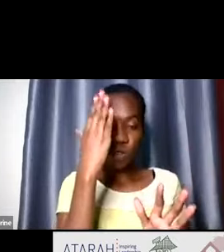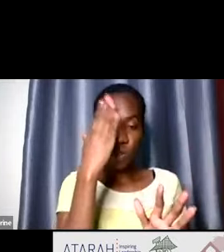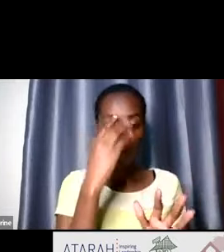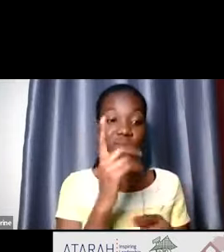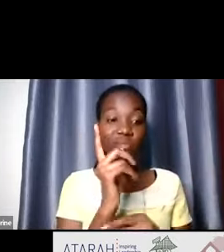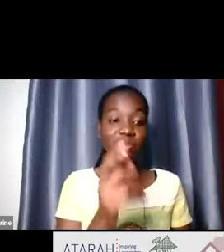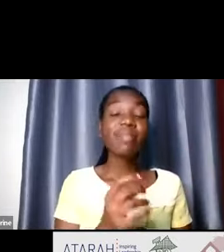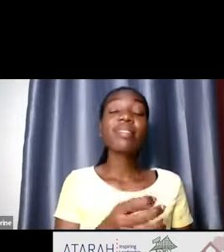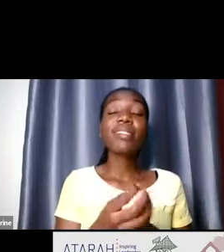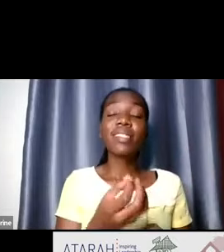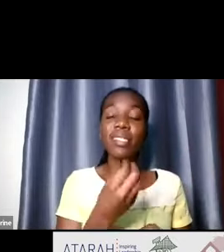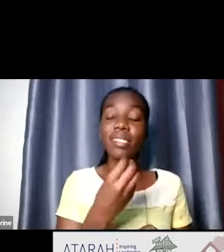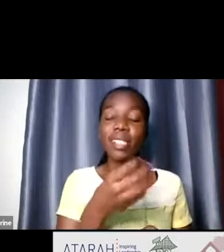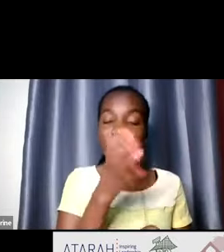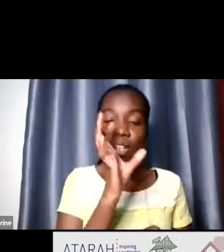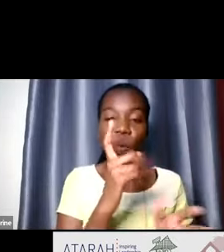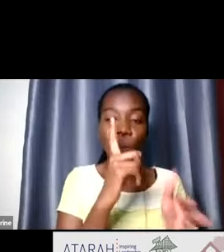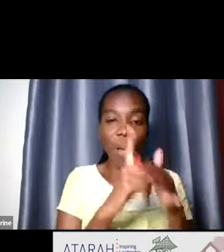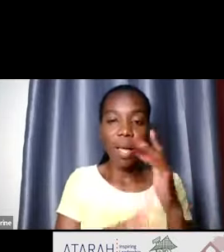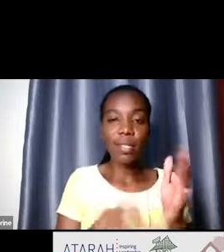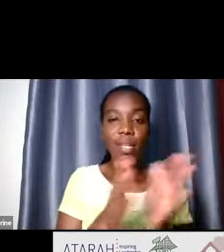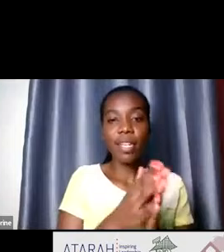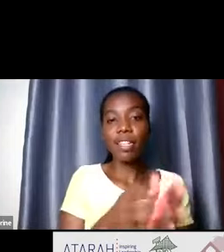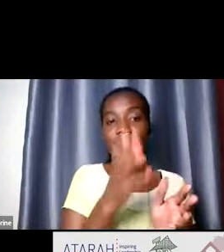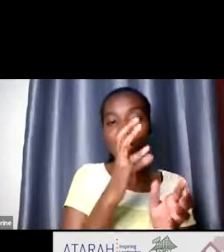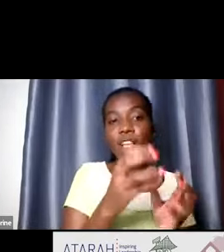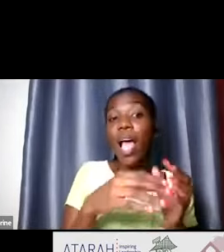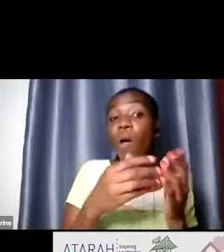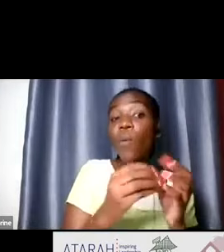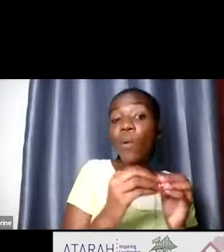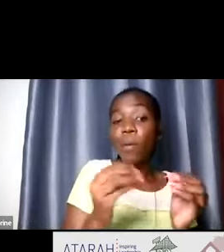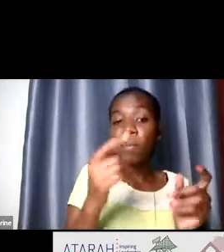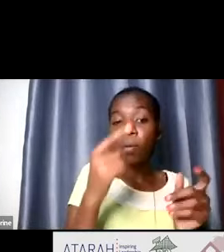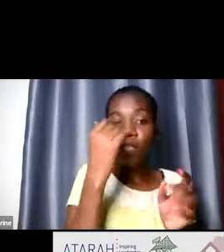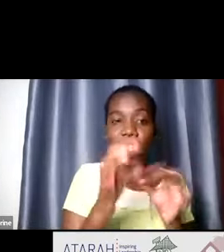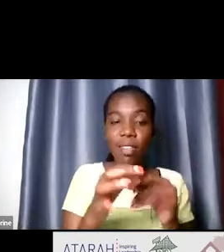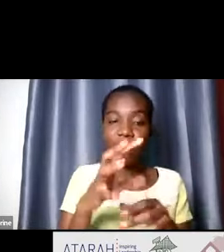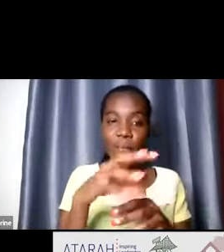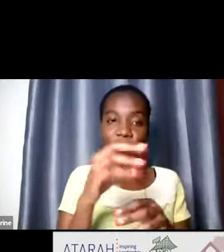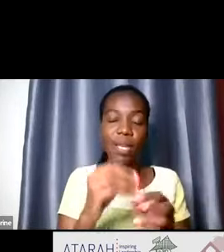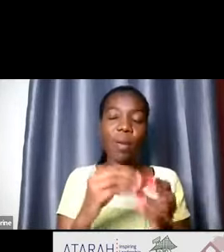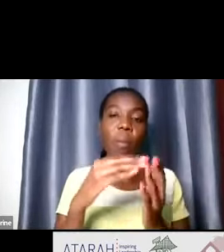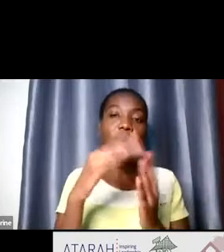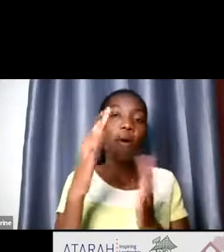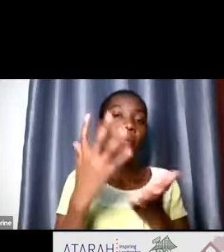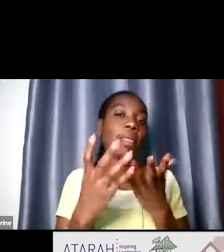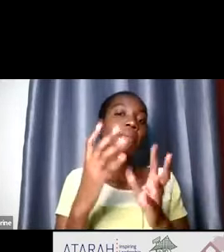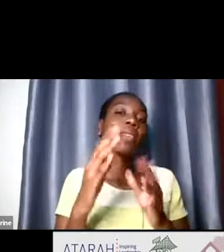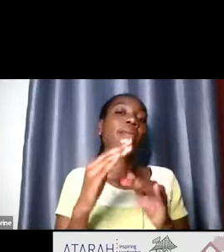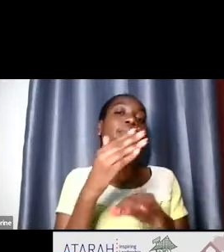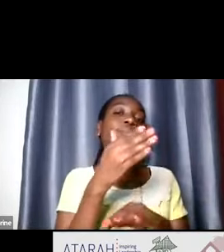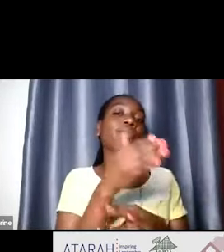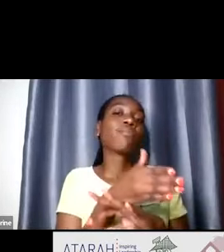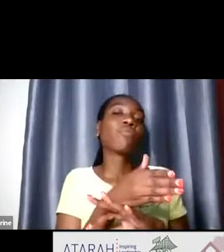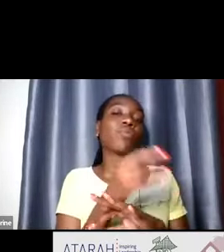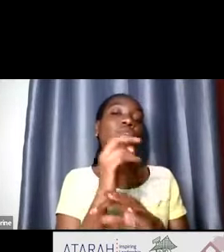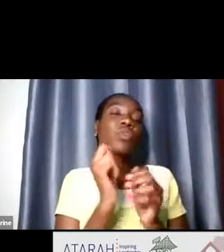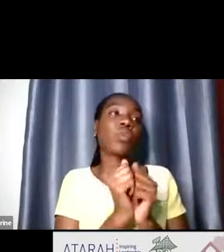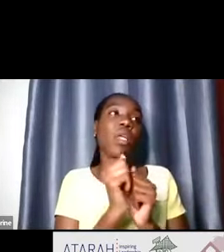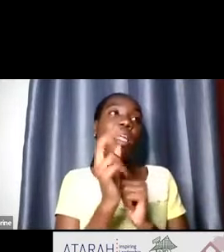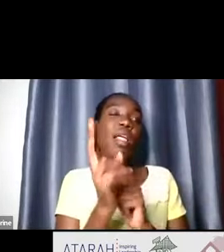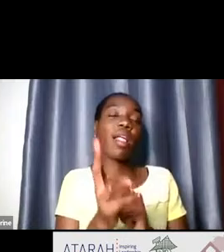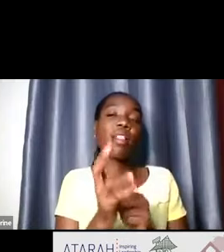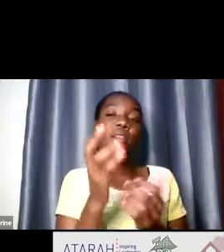you taken, how long have you taken? If they have taken too much beyond, let's say 12 bottles or a